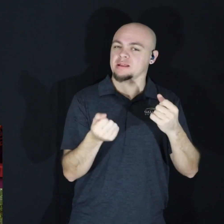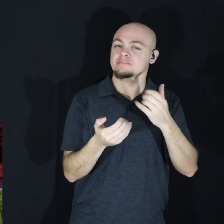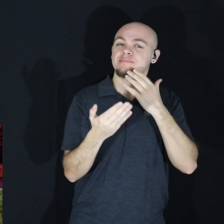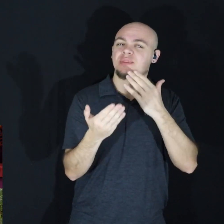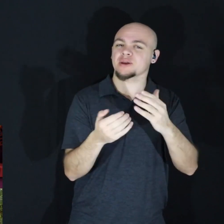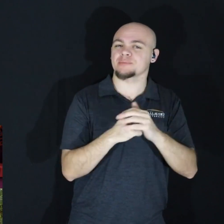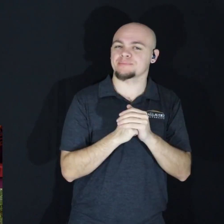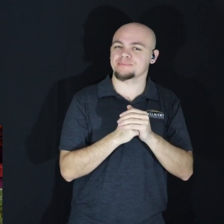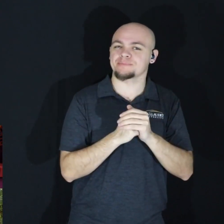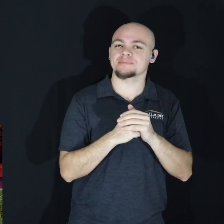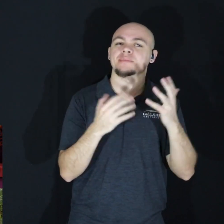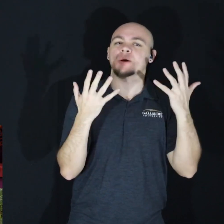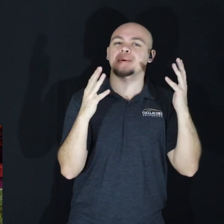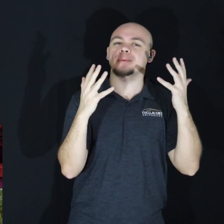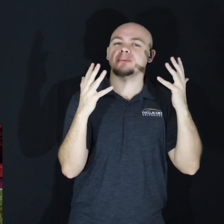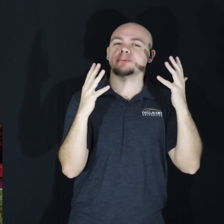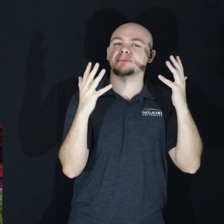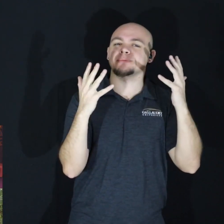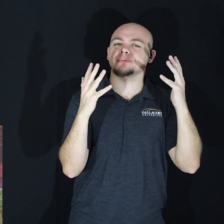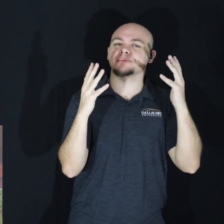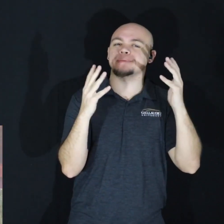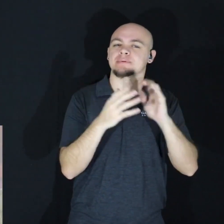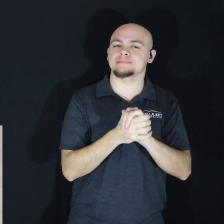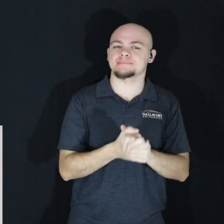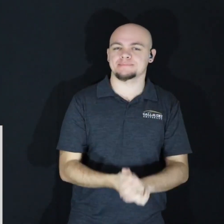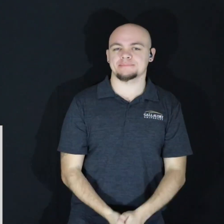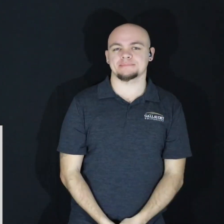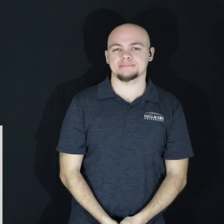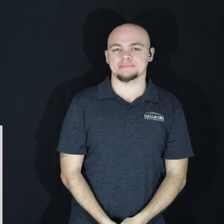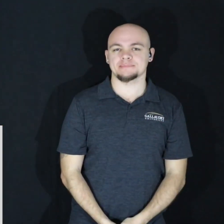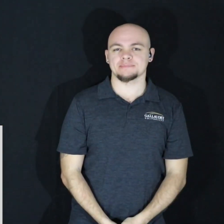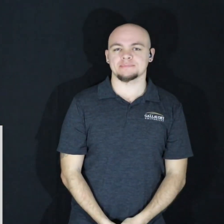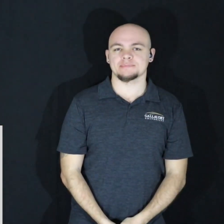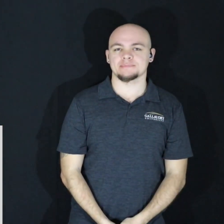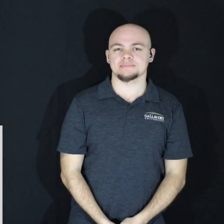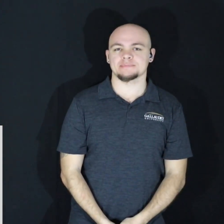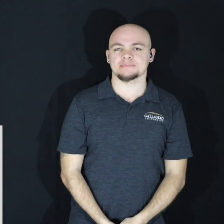healing. Thank you.